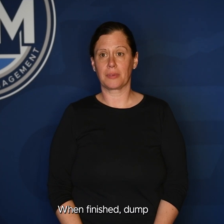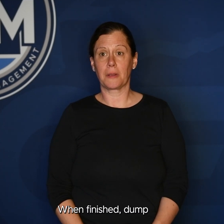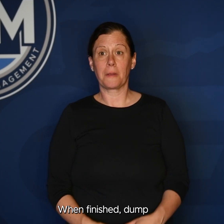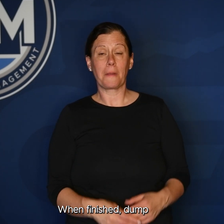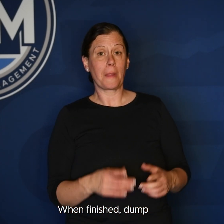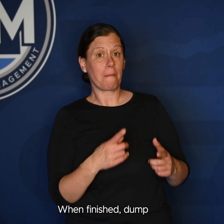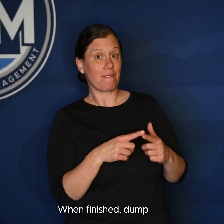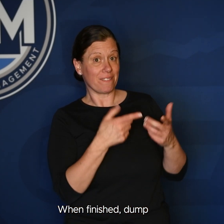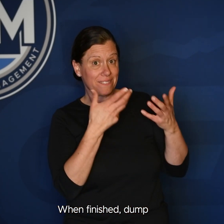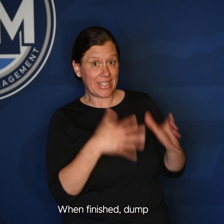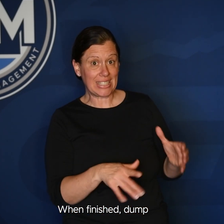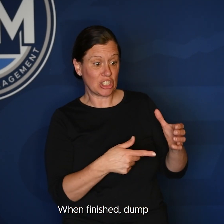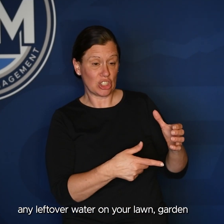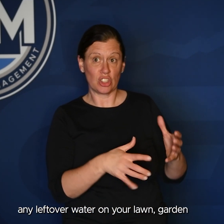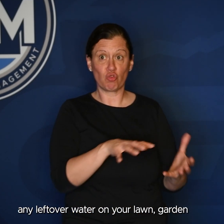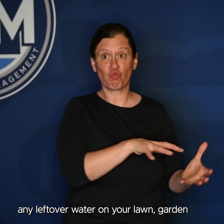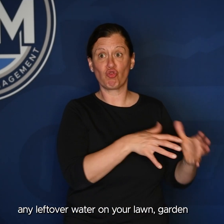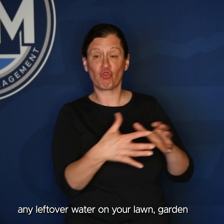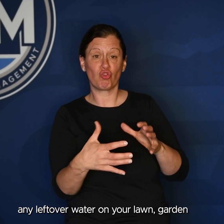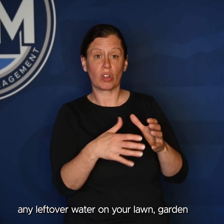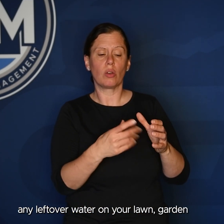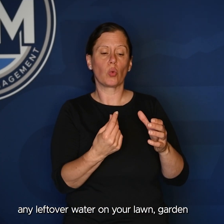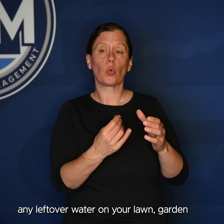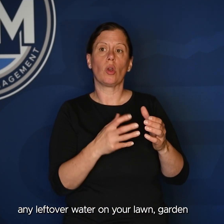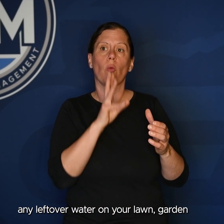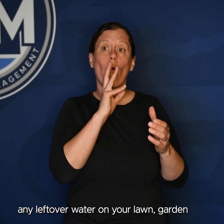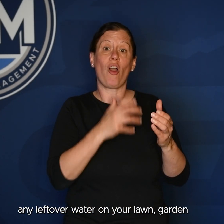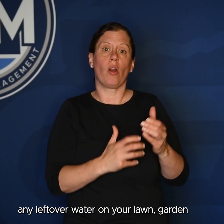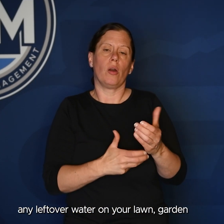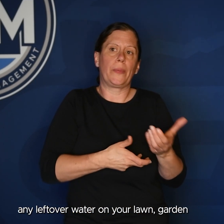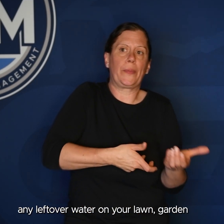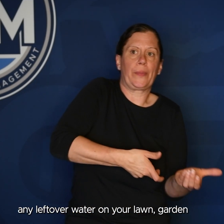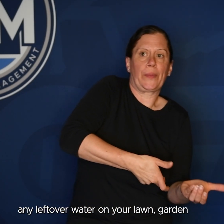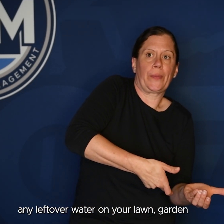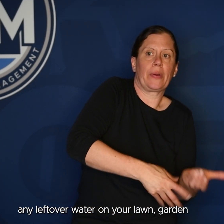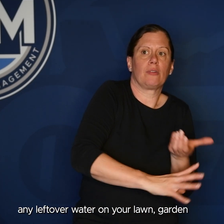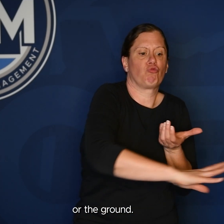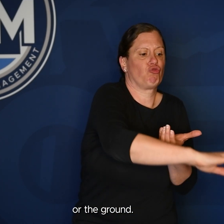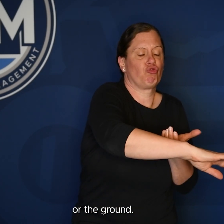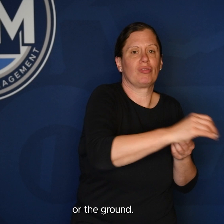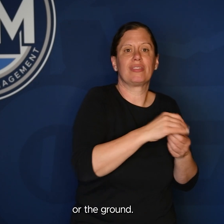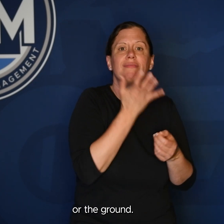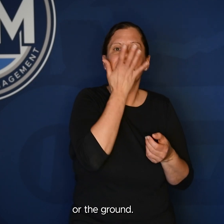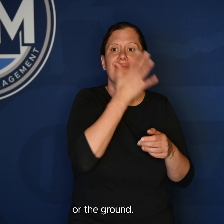When finished, dump any leftover water on your lawn, garden, or the ground.